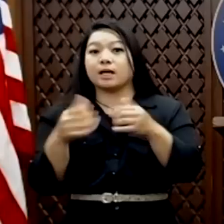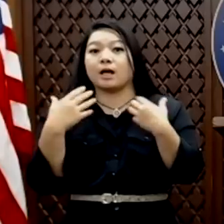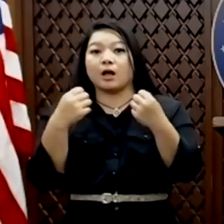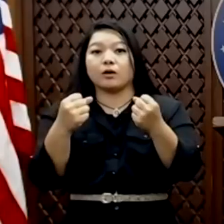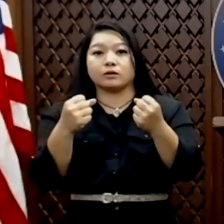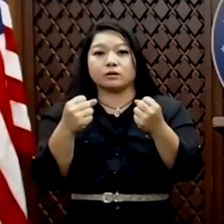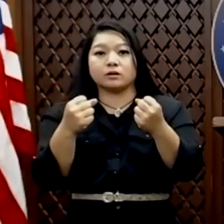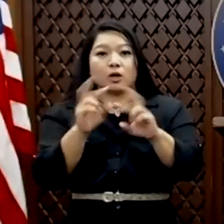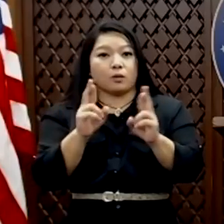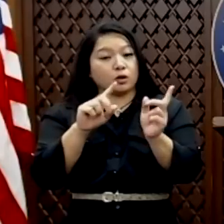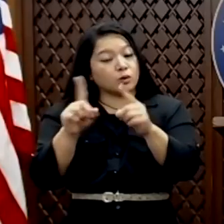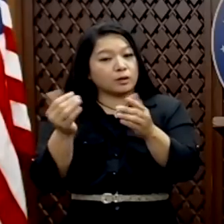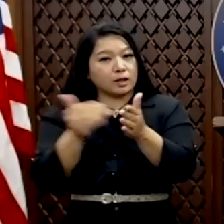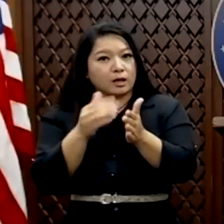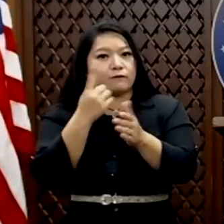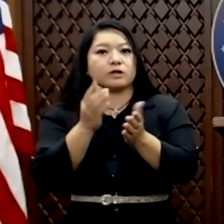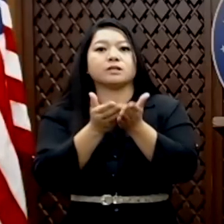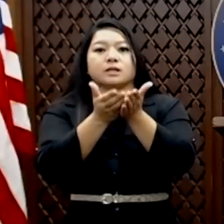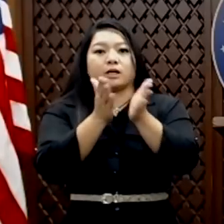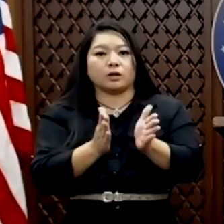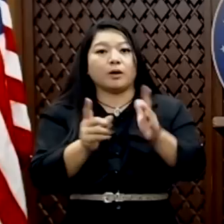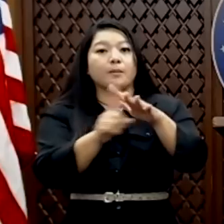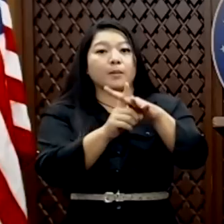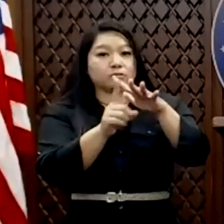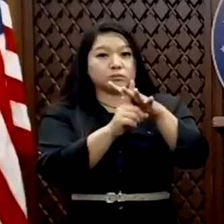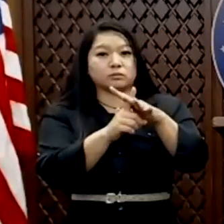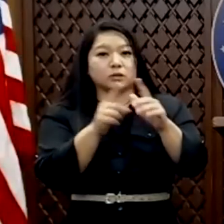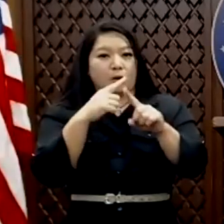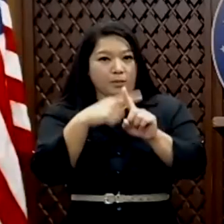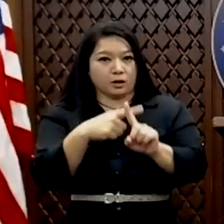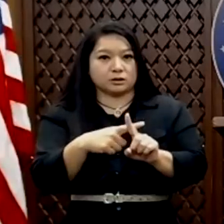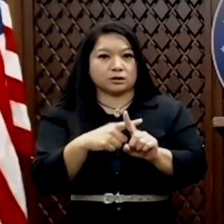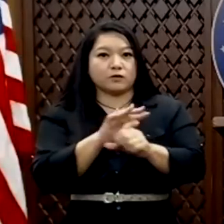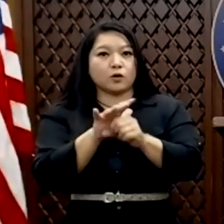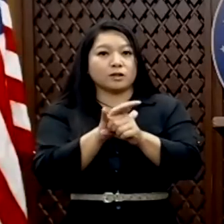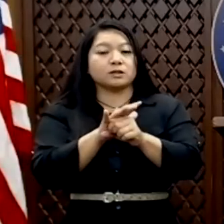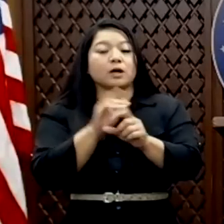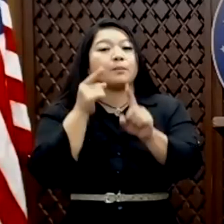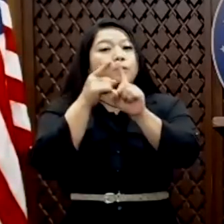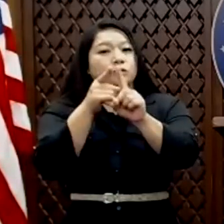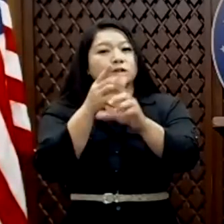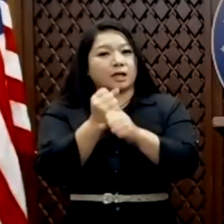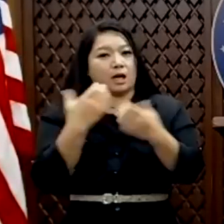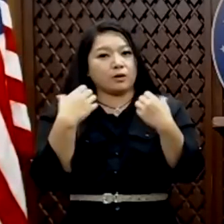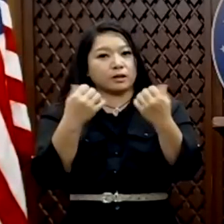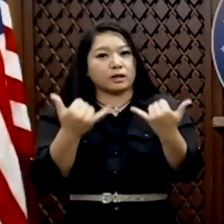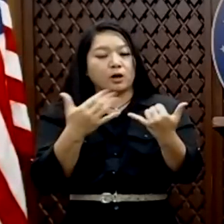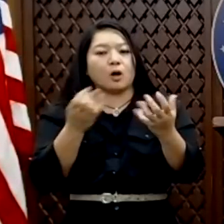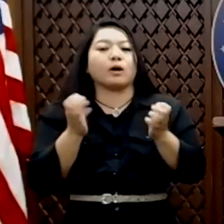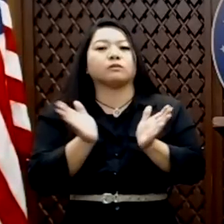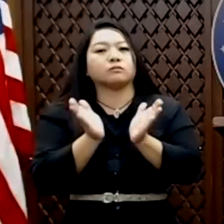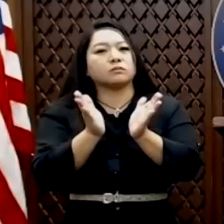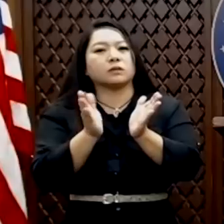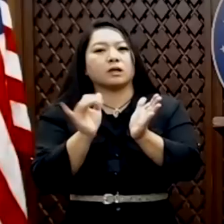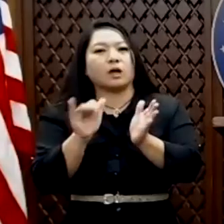ready. For the sailors who have been diagnosed with COVID-19, their mission is to get healthy. I also want to emphasize that